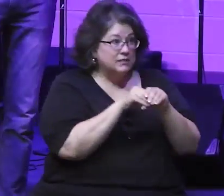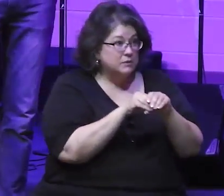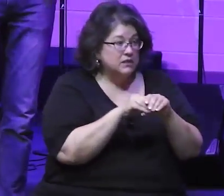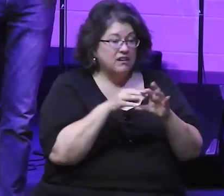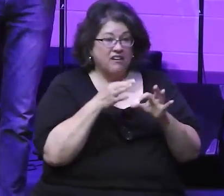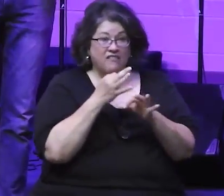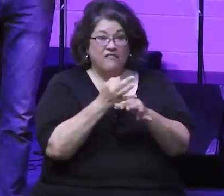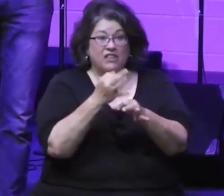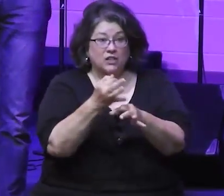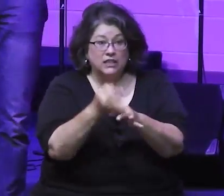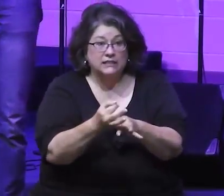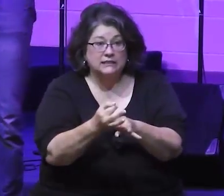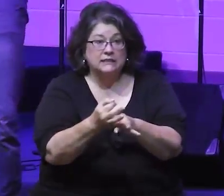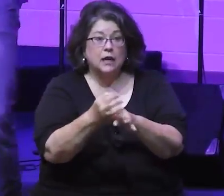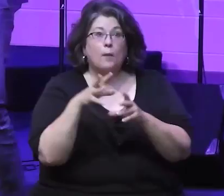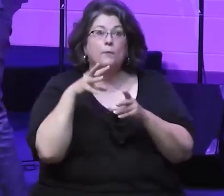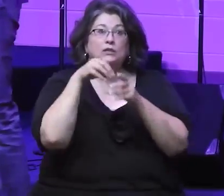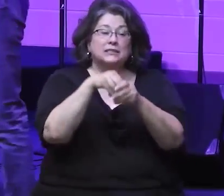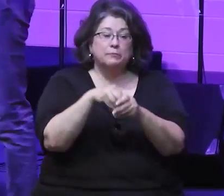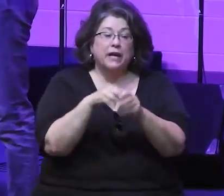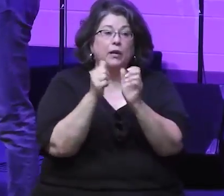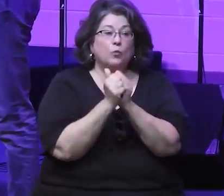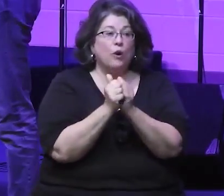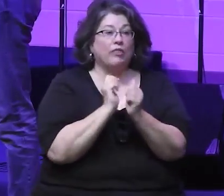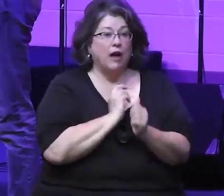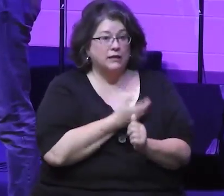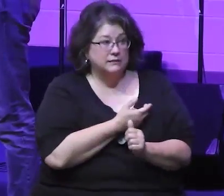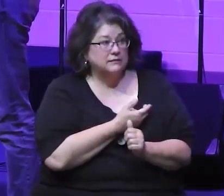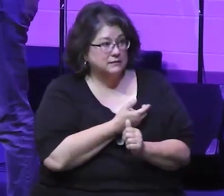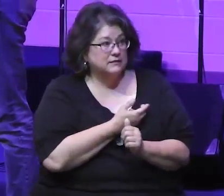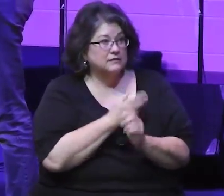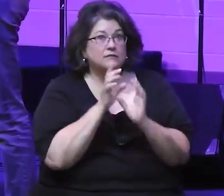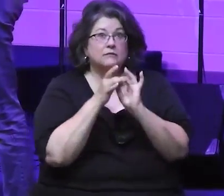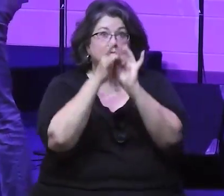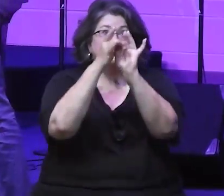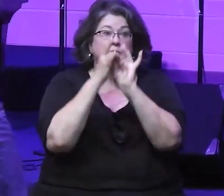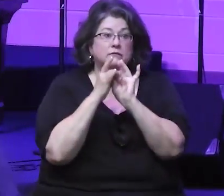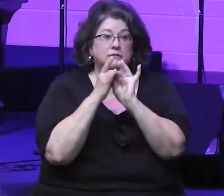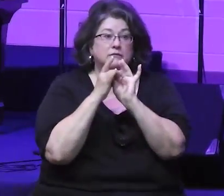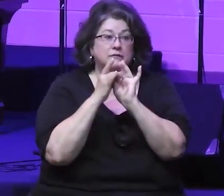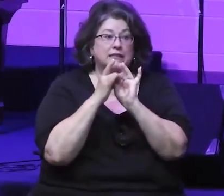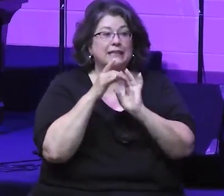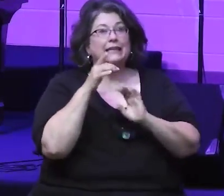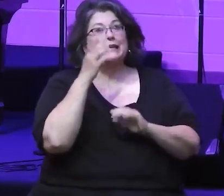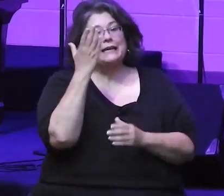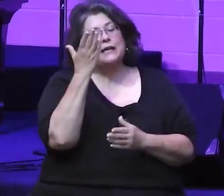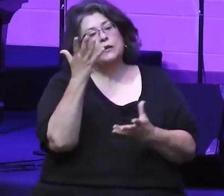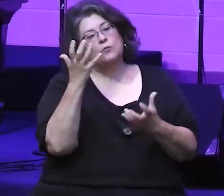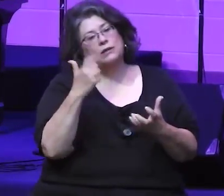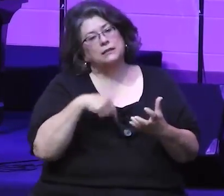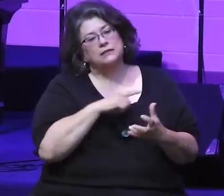wants co-participation with us. He wants us to invest this one precious life.